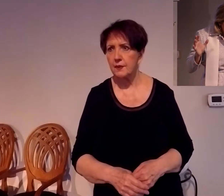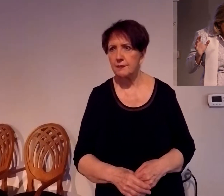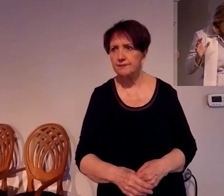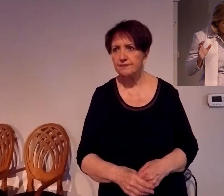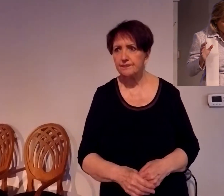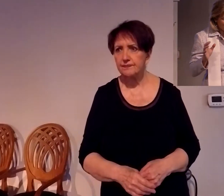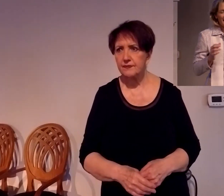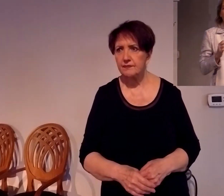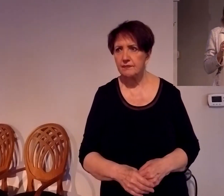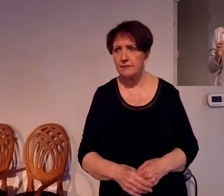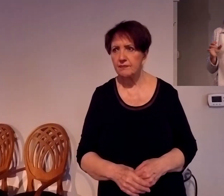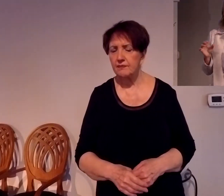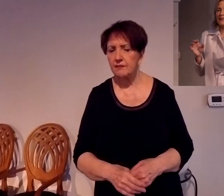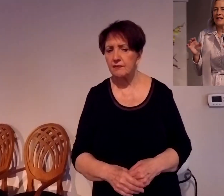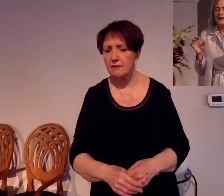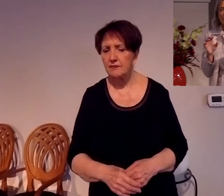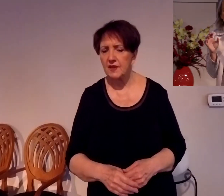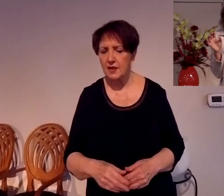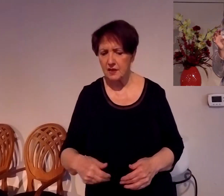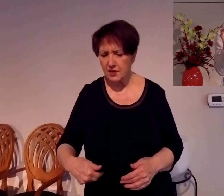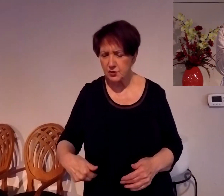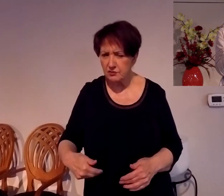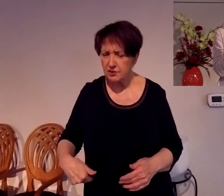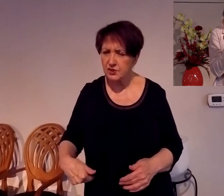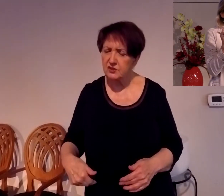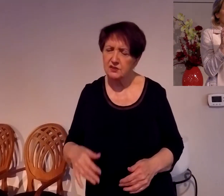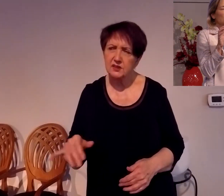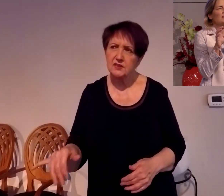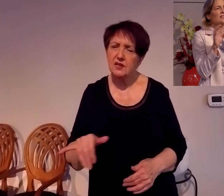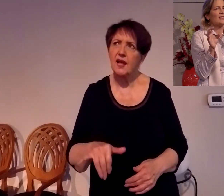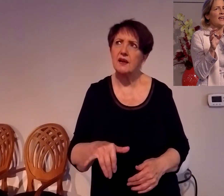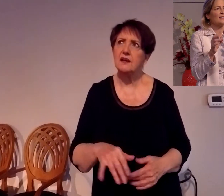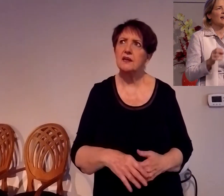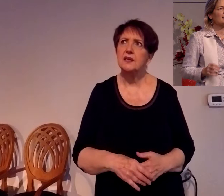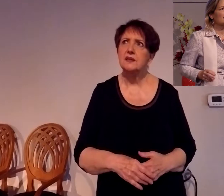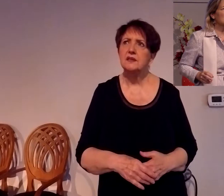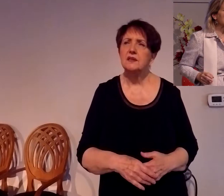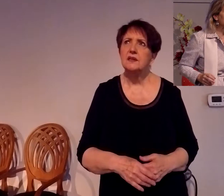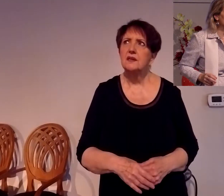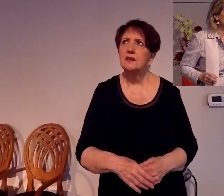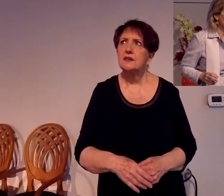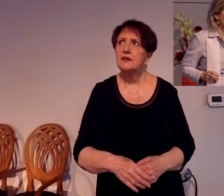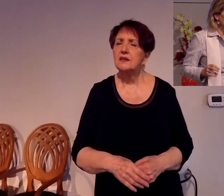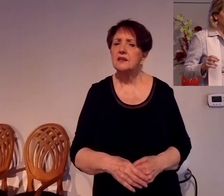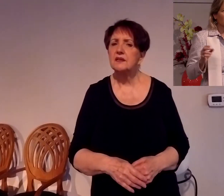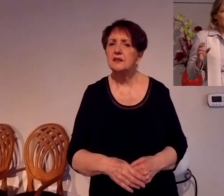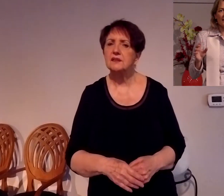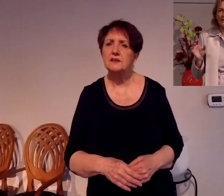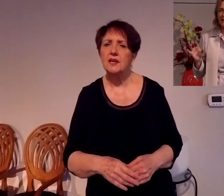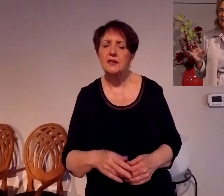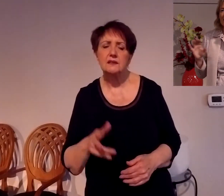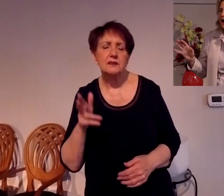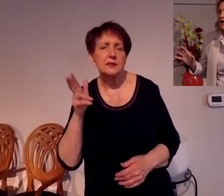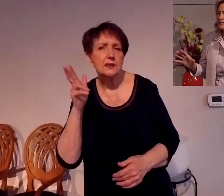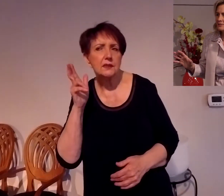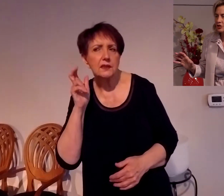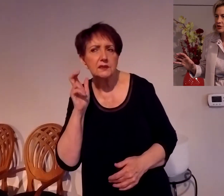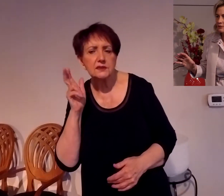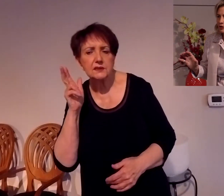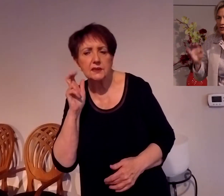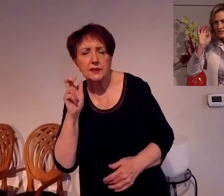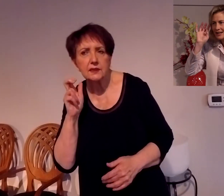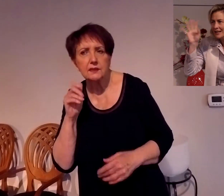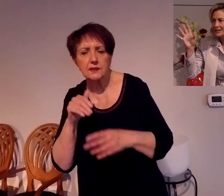liken intuition, it's like intuition is this thing that is eavesdropping in the mind